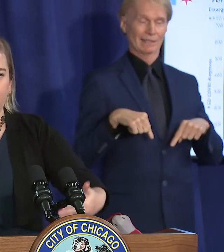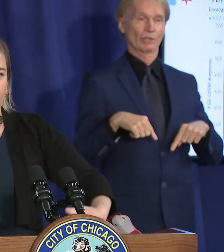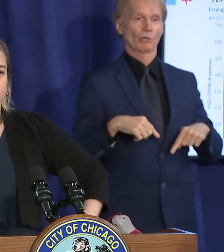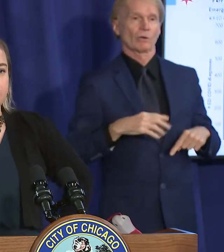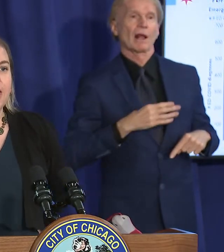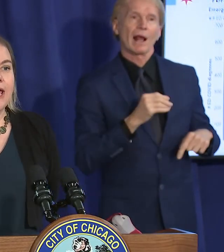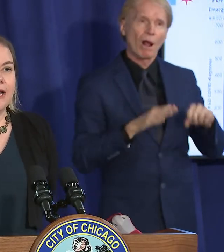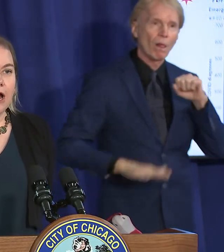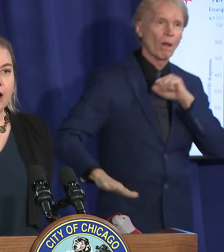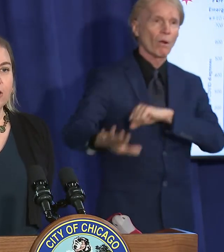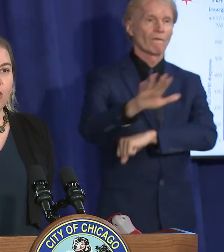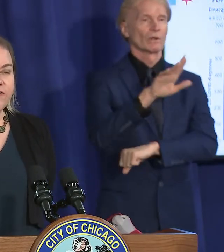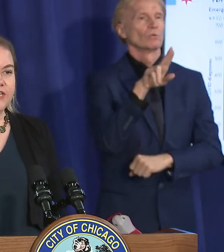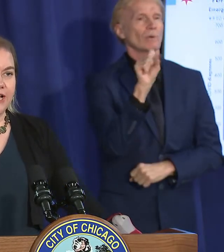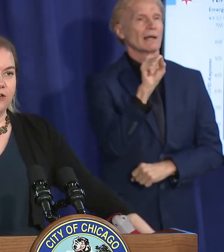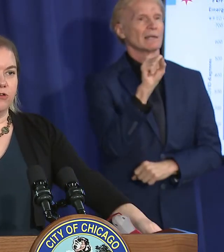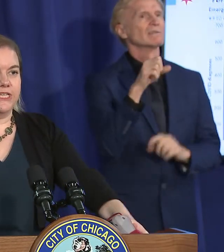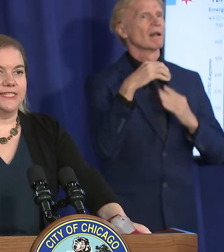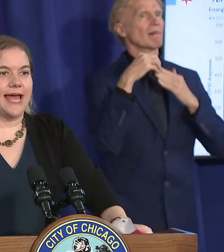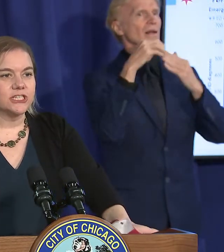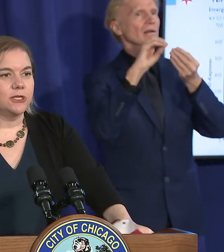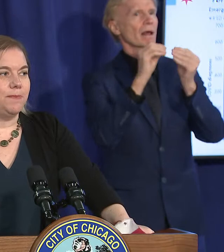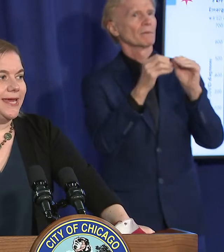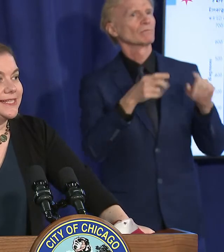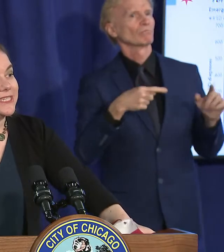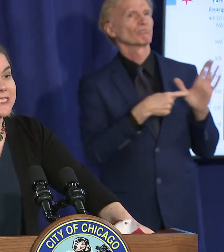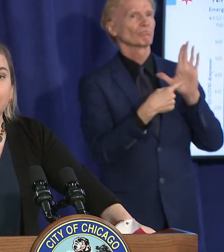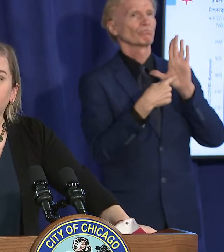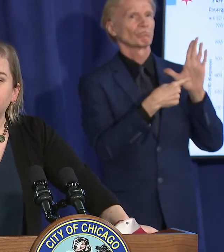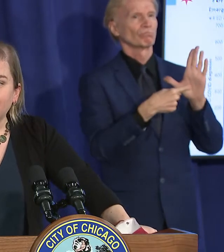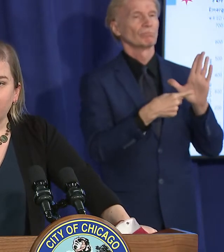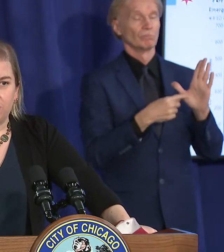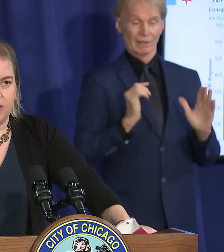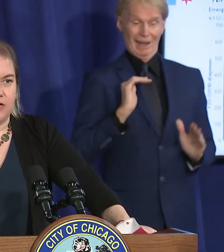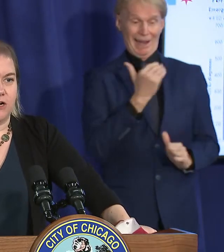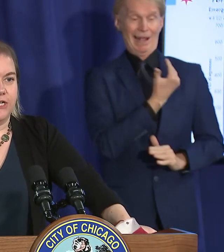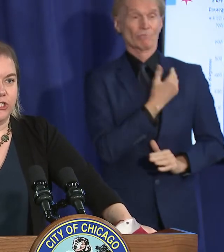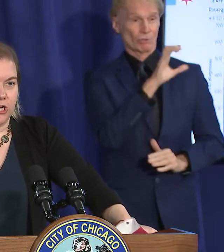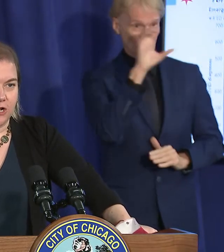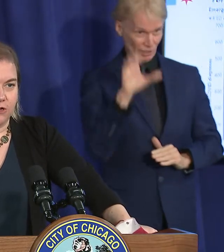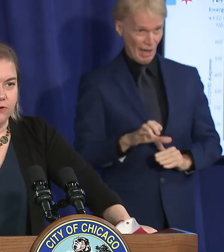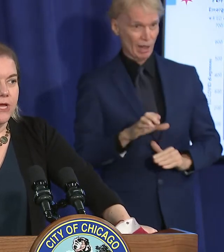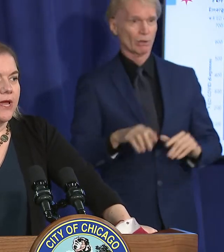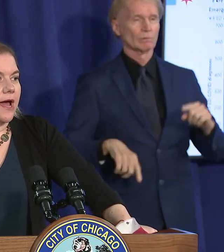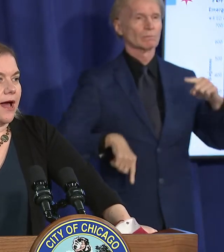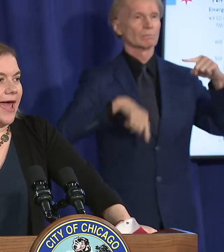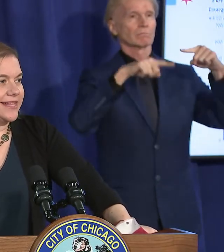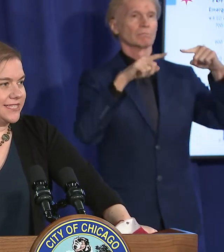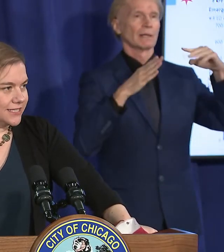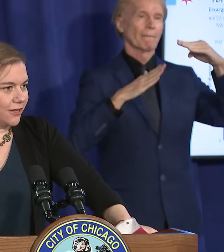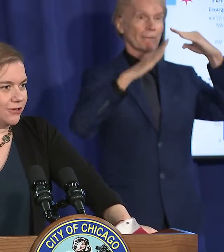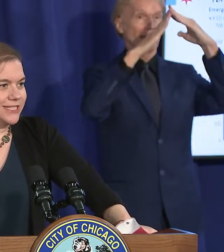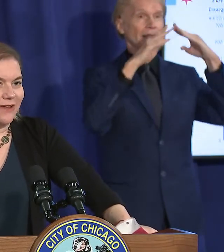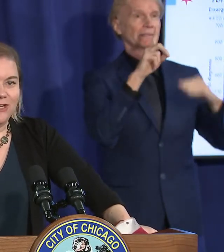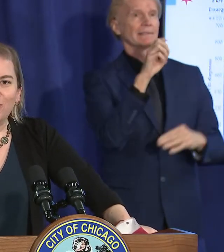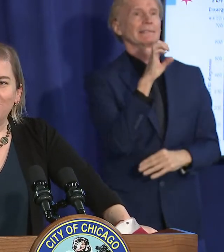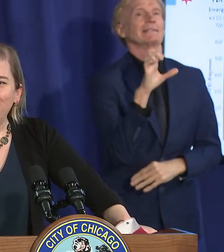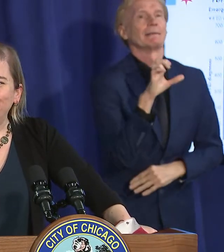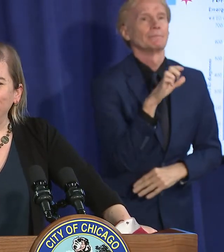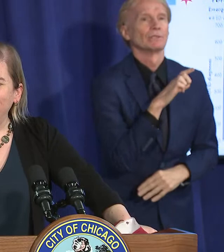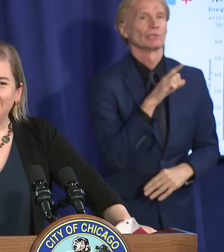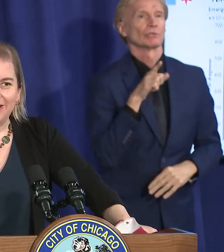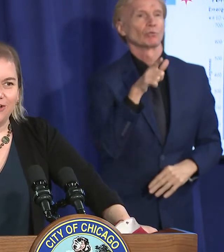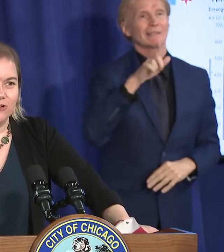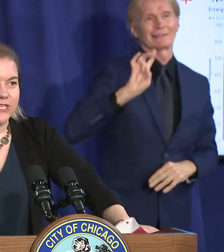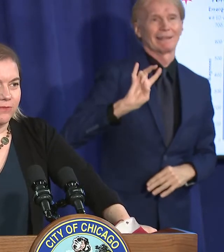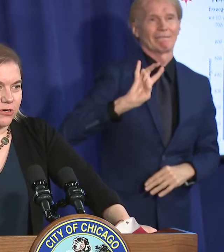leading indicators. And our COVID diagnoses actually peaked December 7 here in Chicago at 671